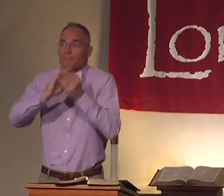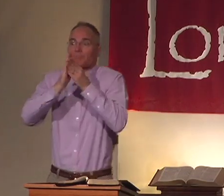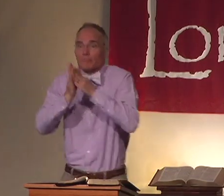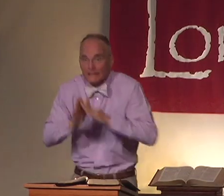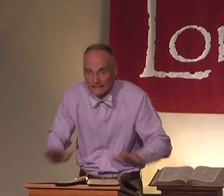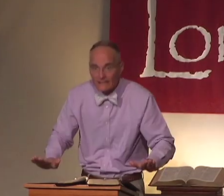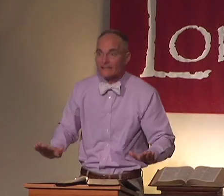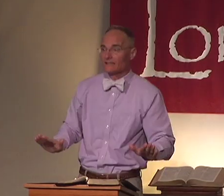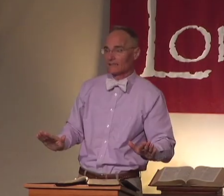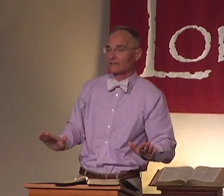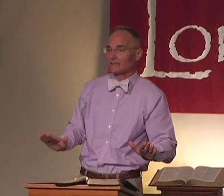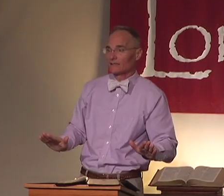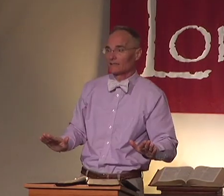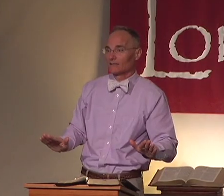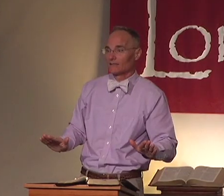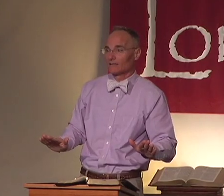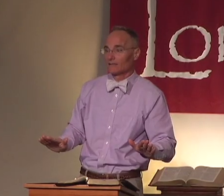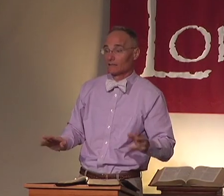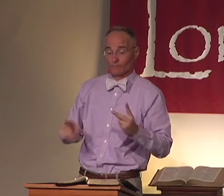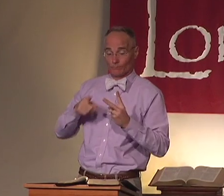have true peace.